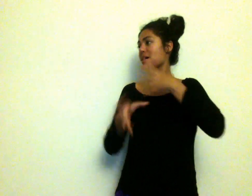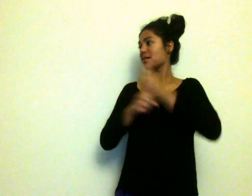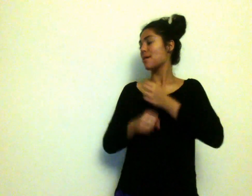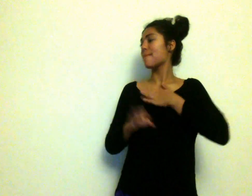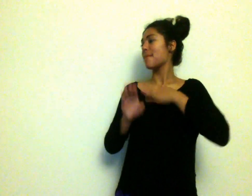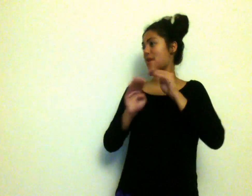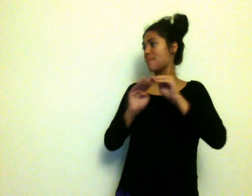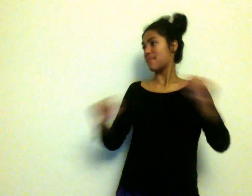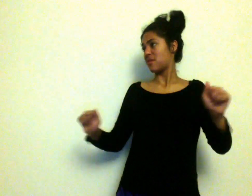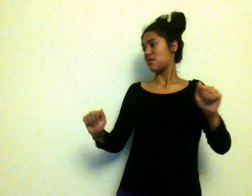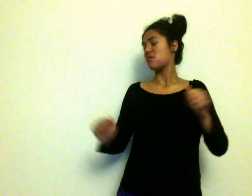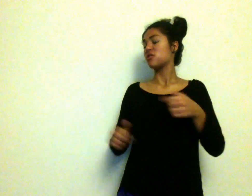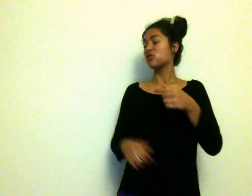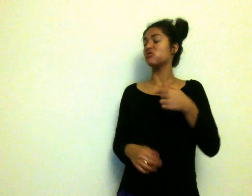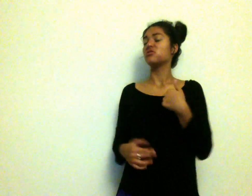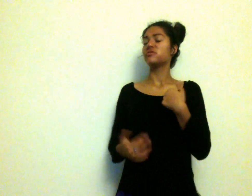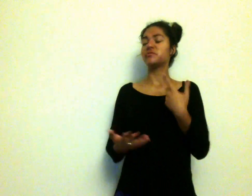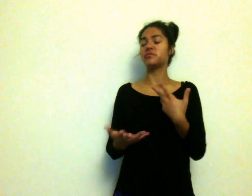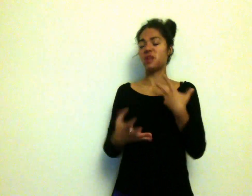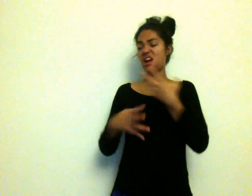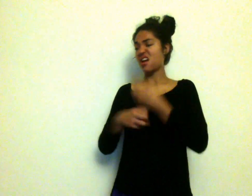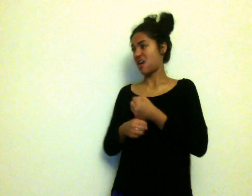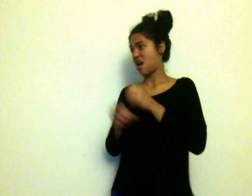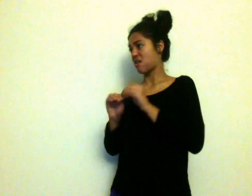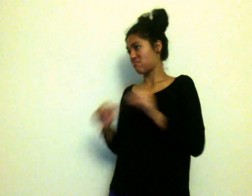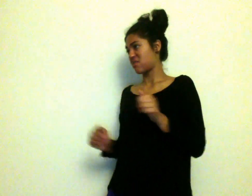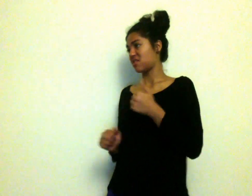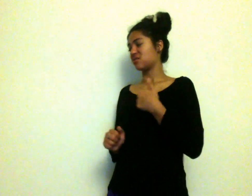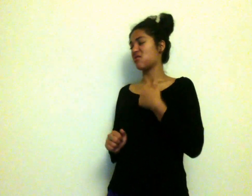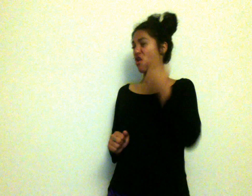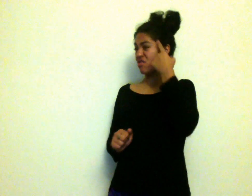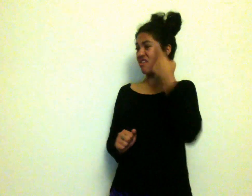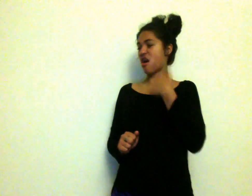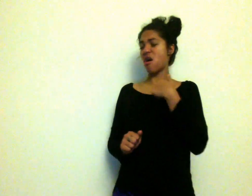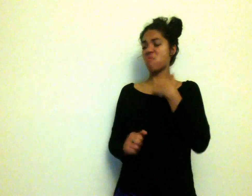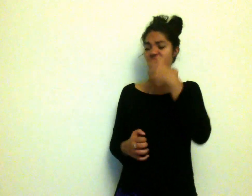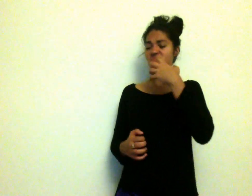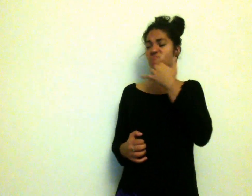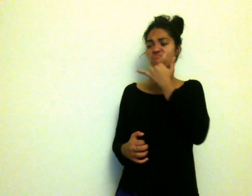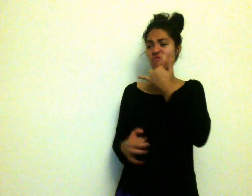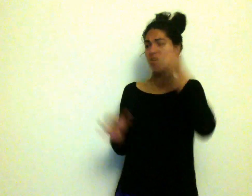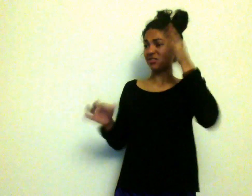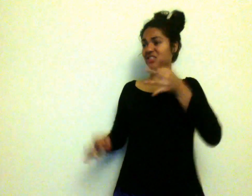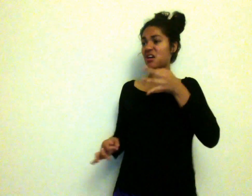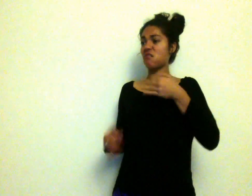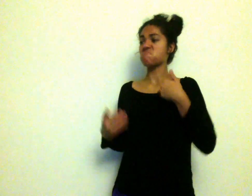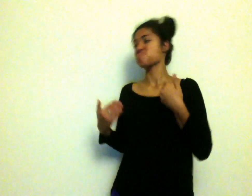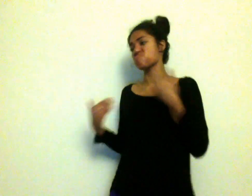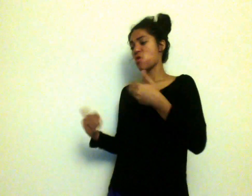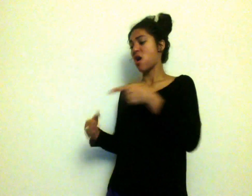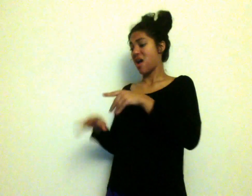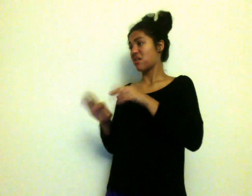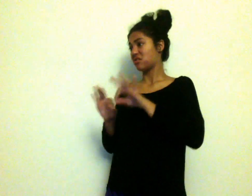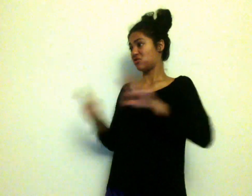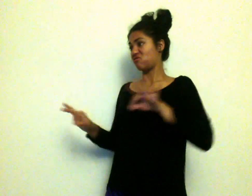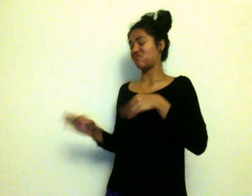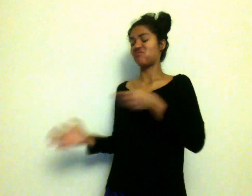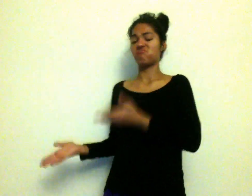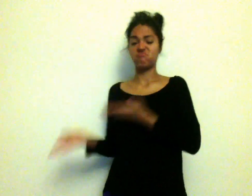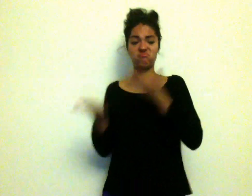would be wrong for me to go to his grave and bury my MBA degree with him as a sign of my respect and gratitude to